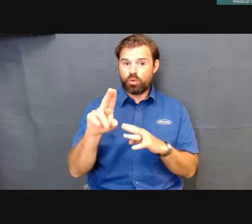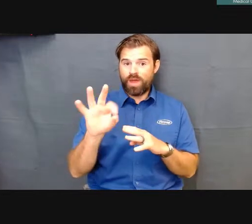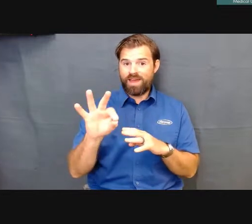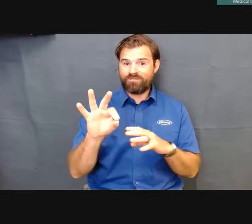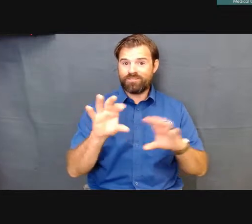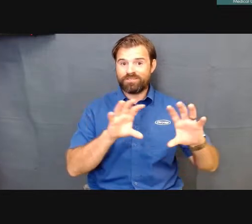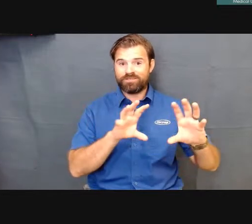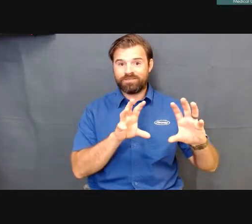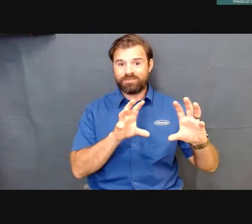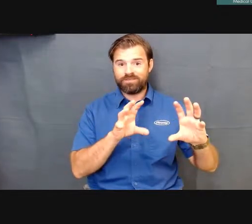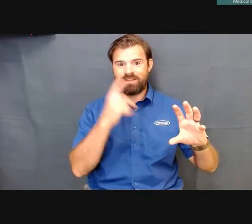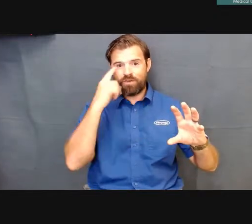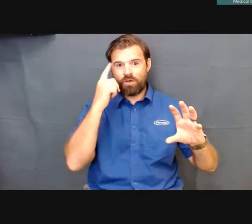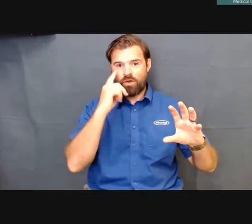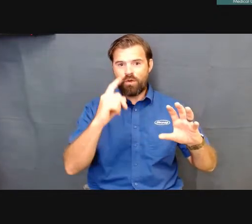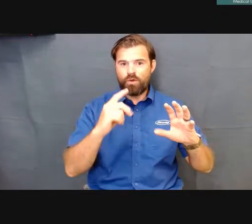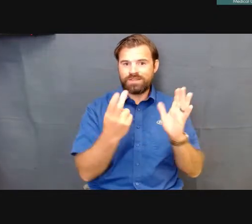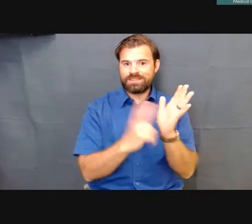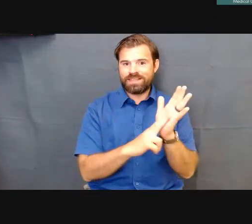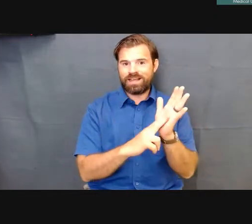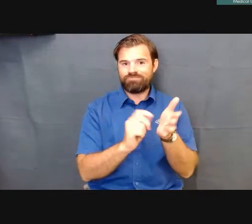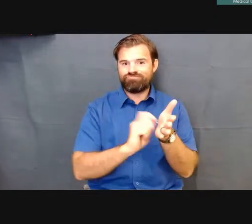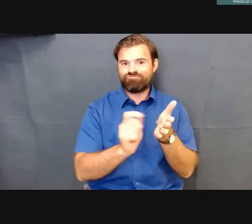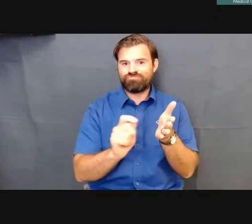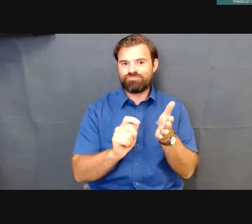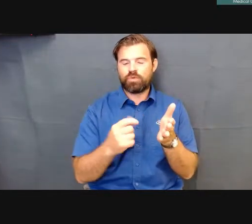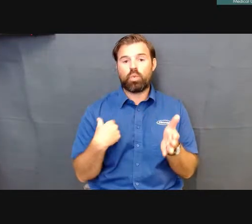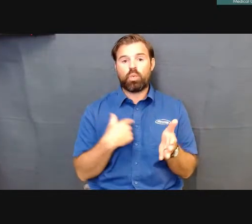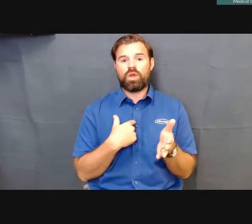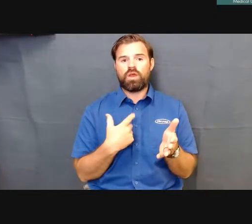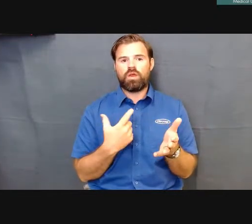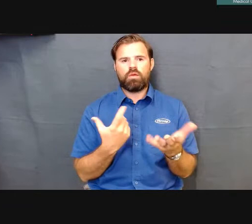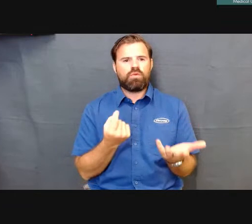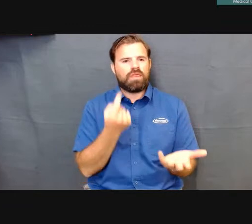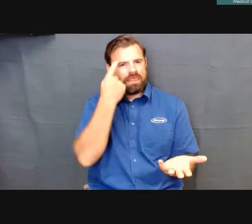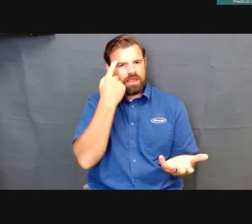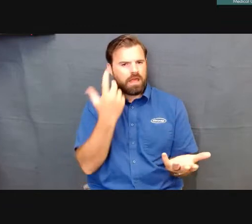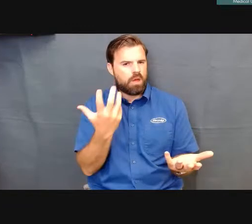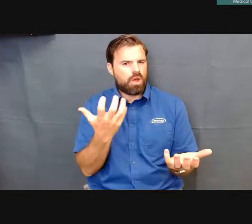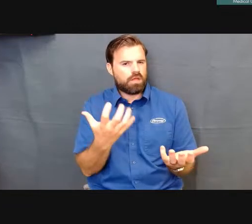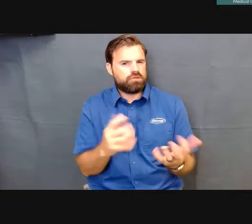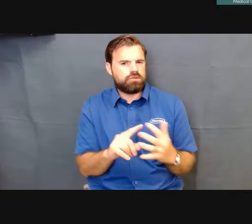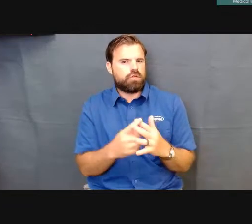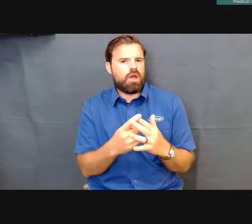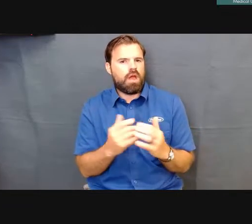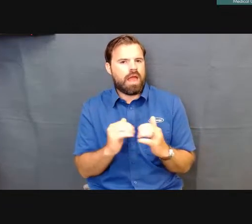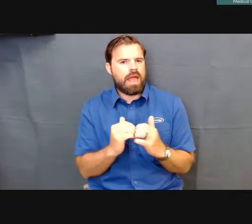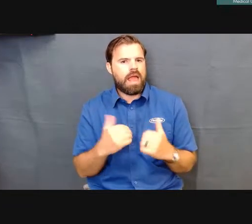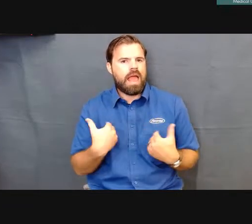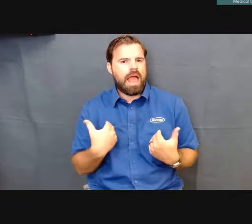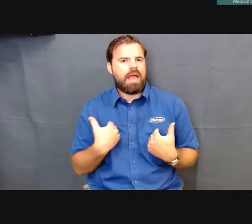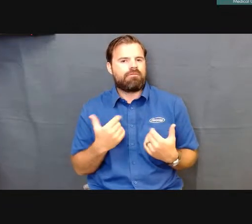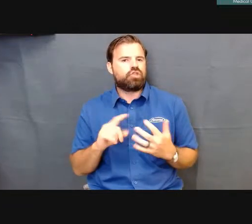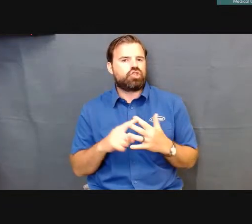football here for signing. And what we want to do, what do we think? What do we want to have, Darrell? What do you think we should start with? Because